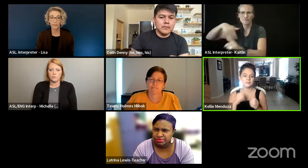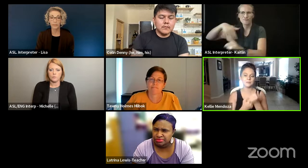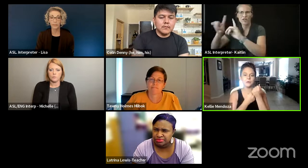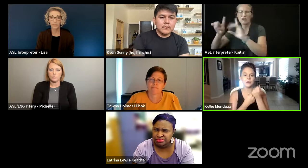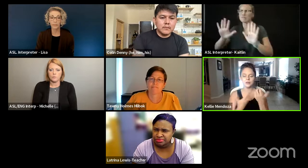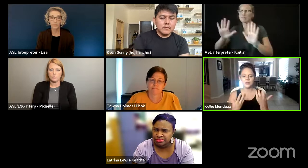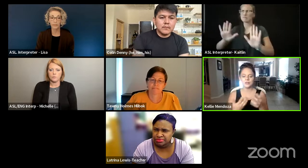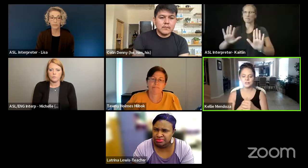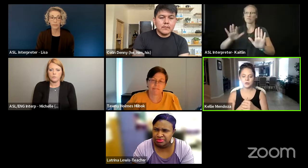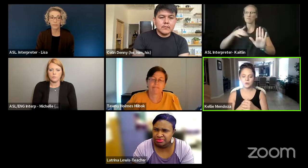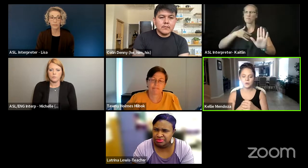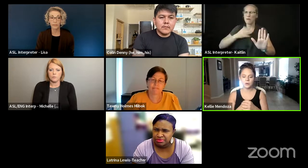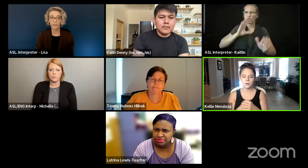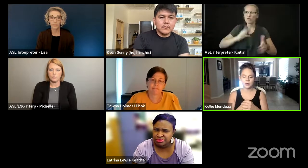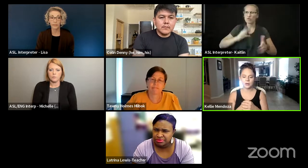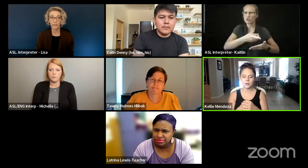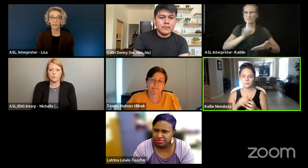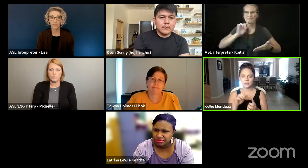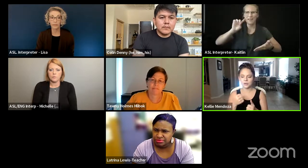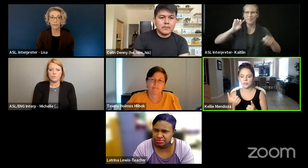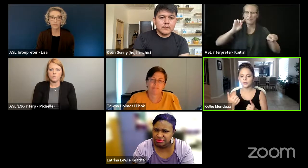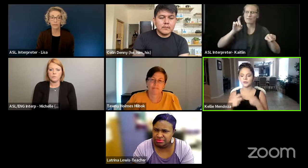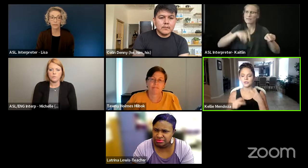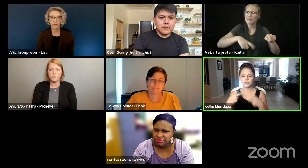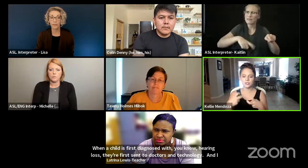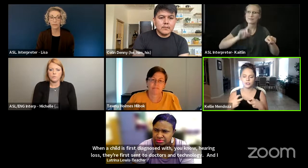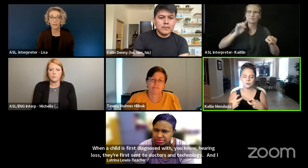community and deaf support. So